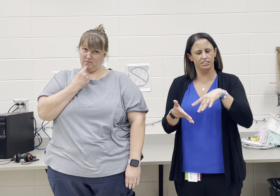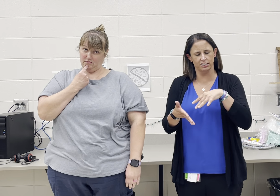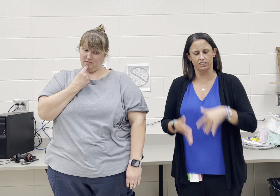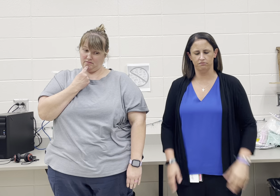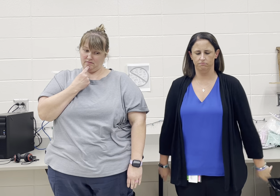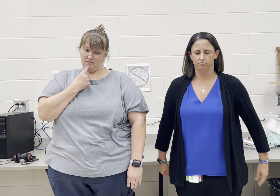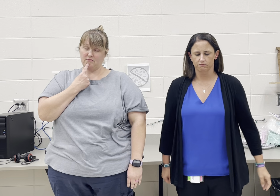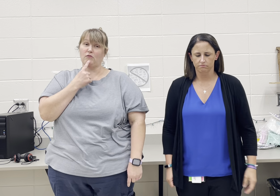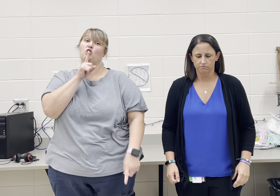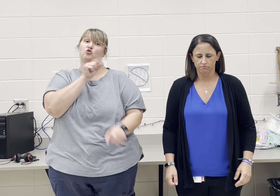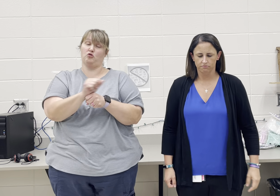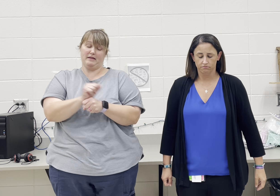study.